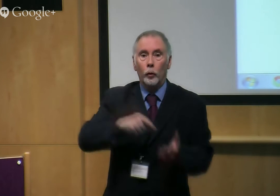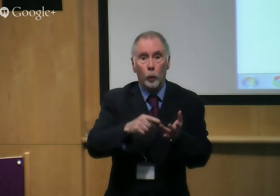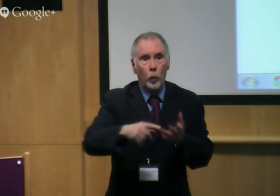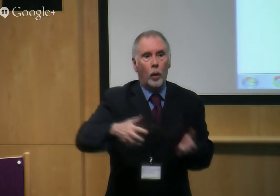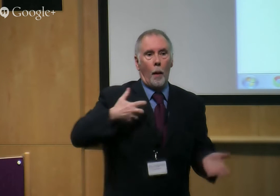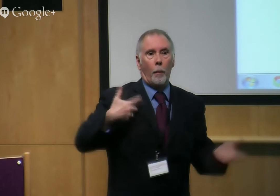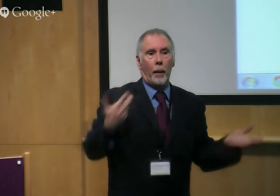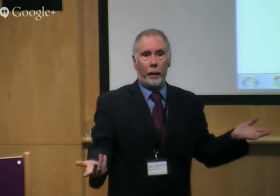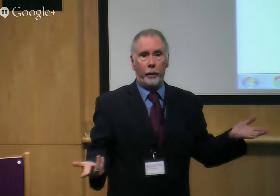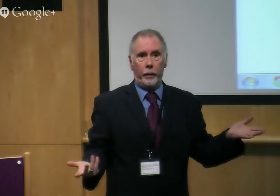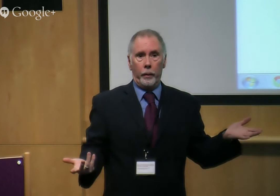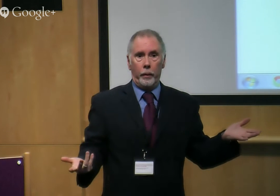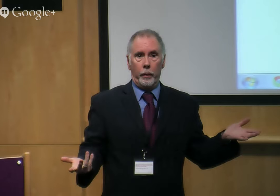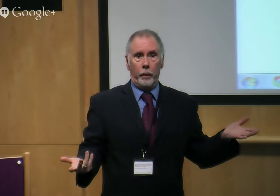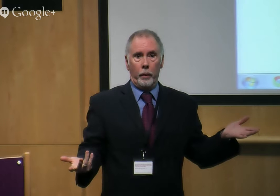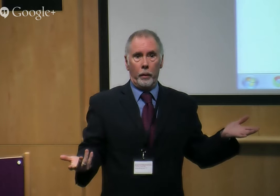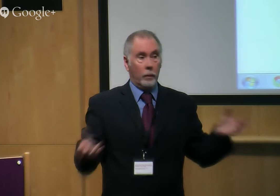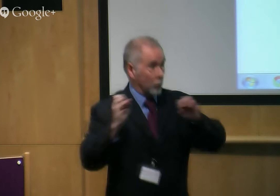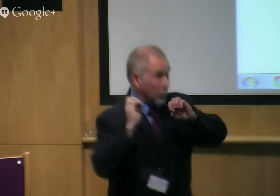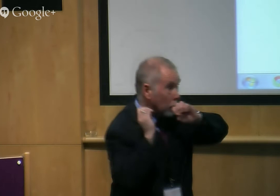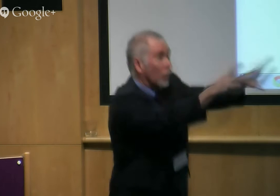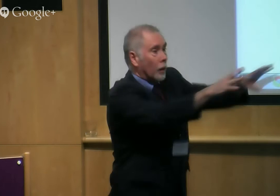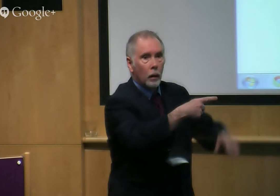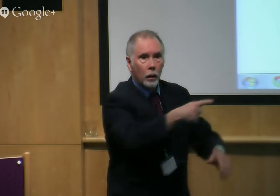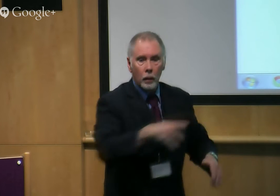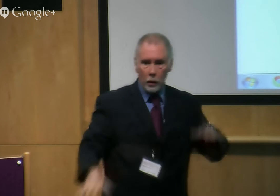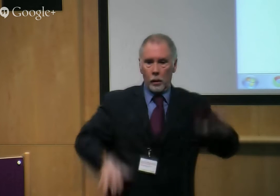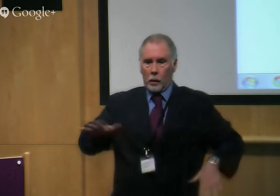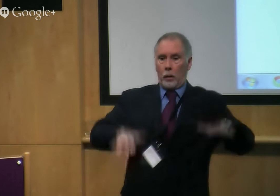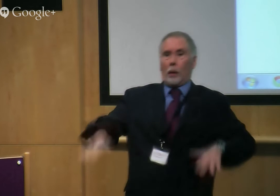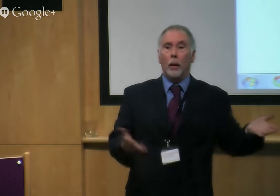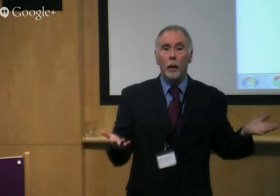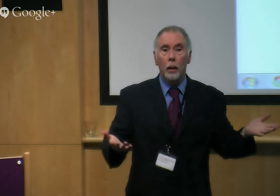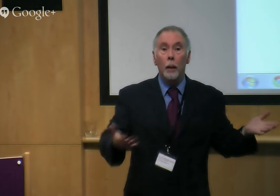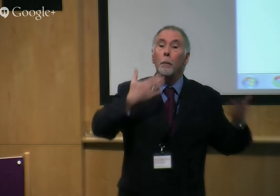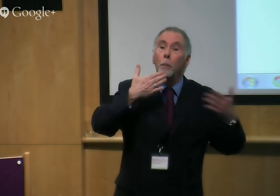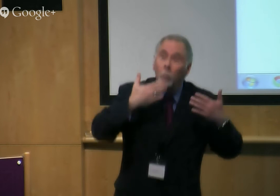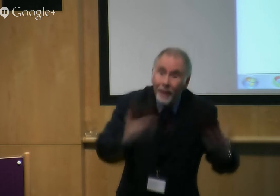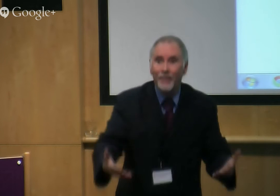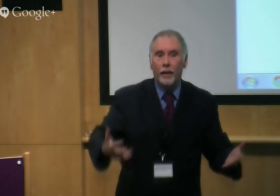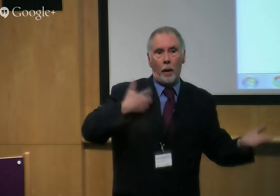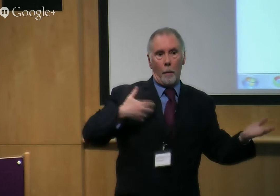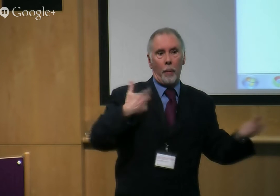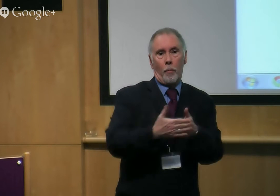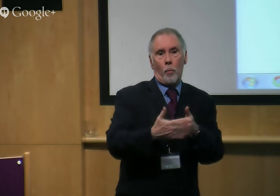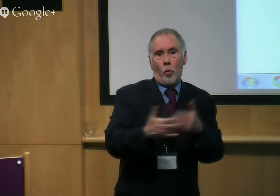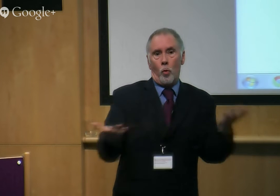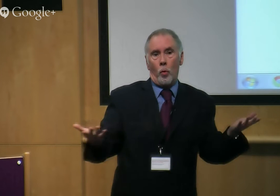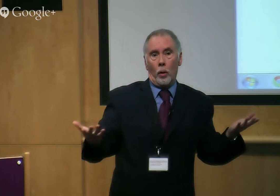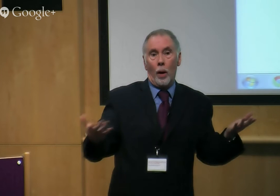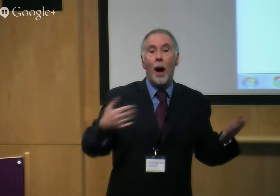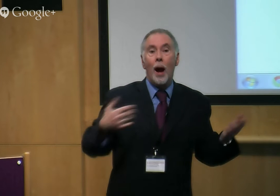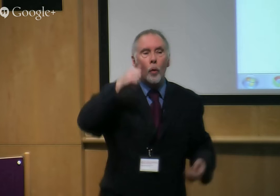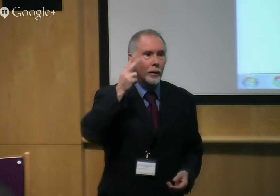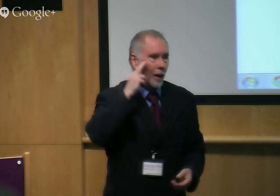more. Now that is what we need. We need more of that, Tony. We need people like you to come forward and give us